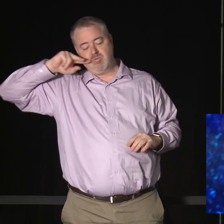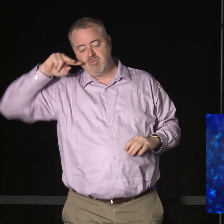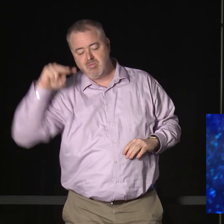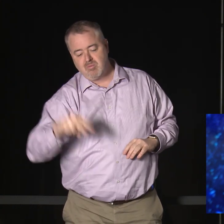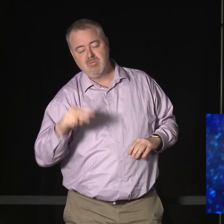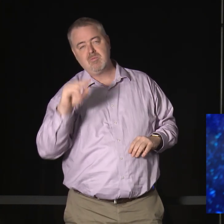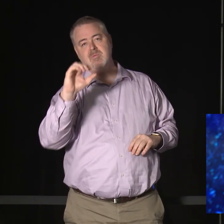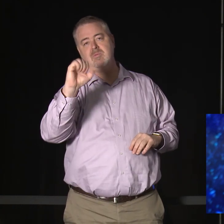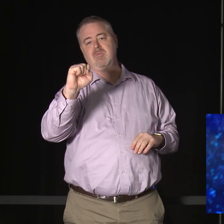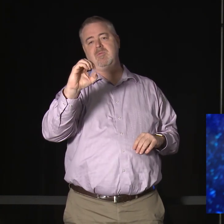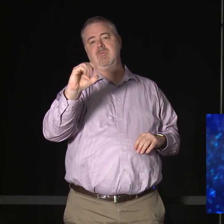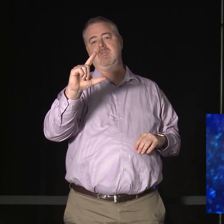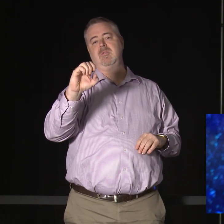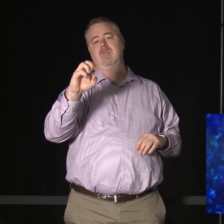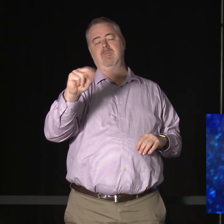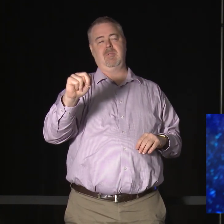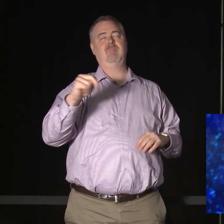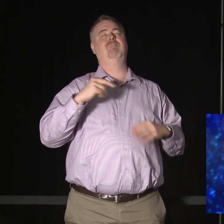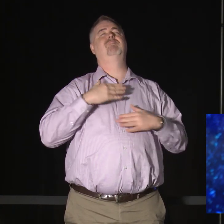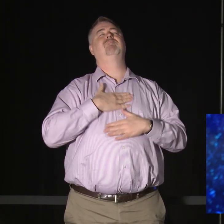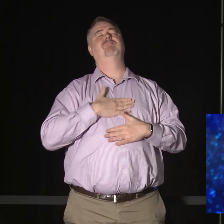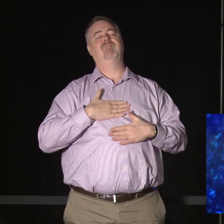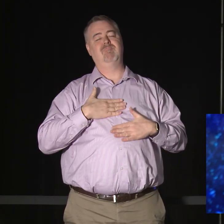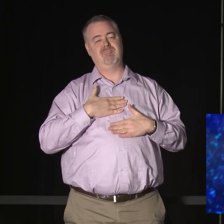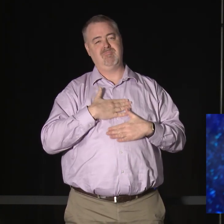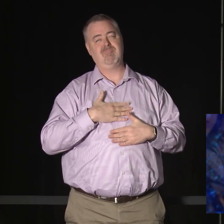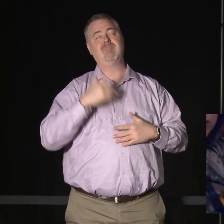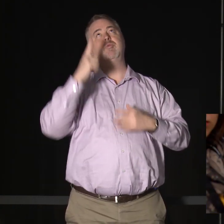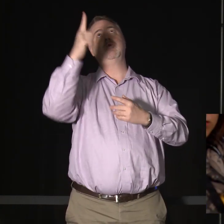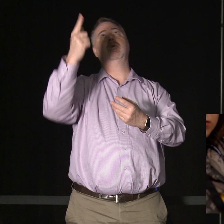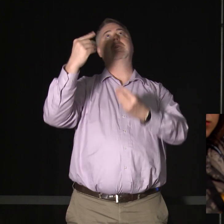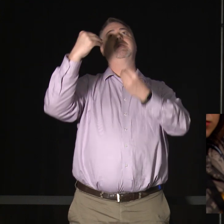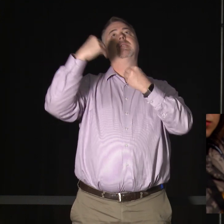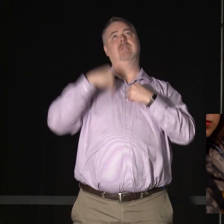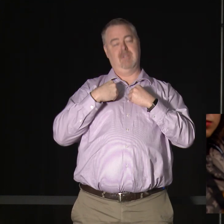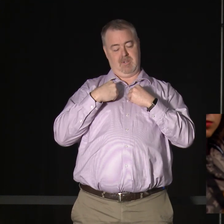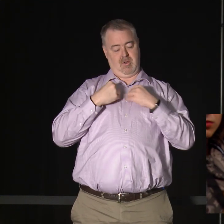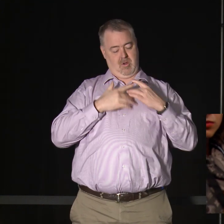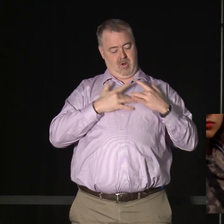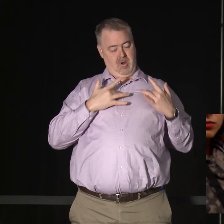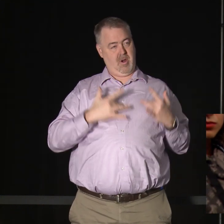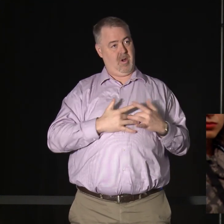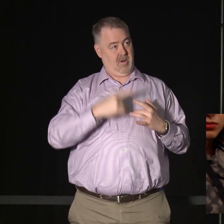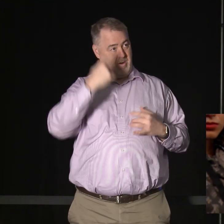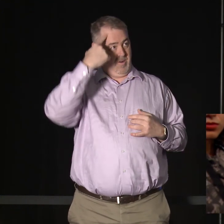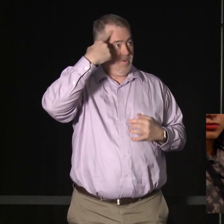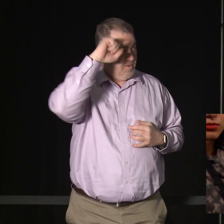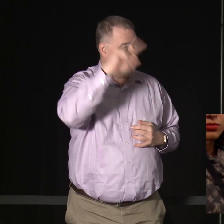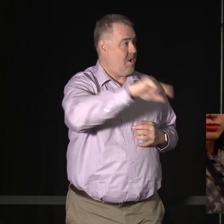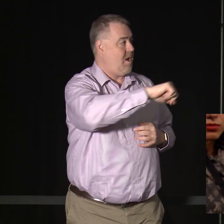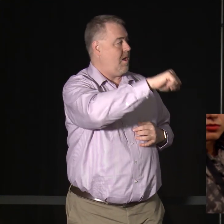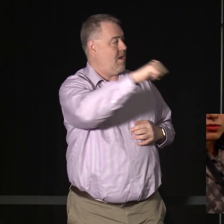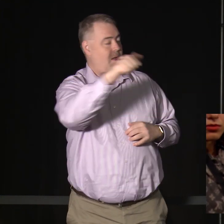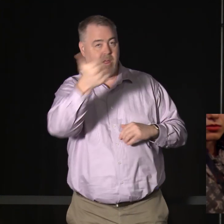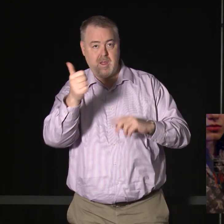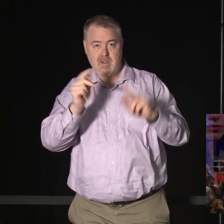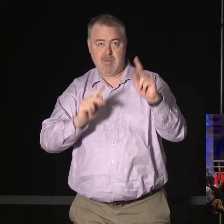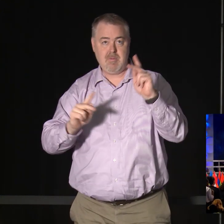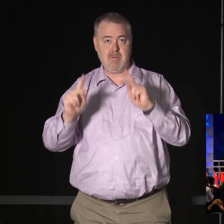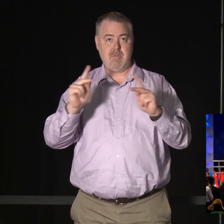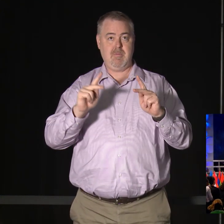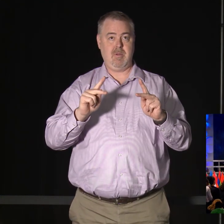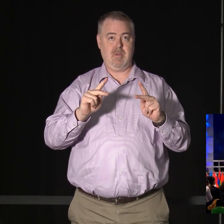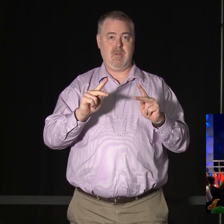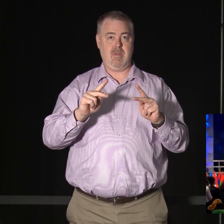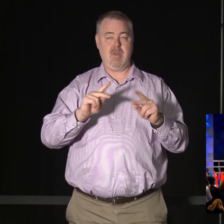That you will give us, because we have a heart for others, all that we